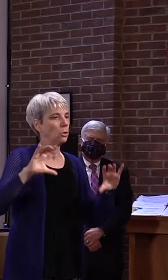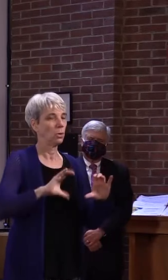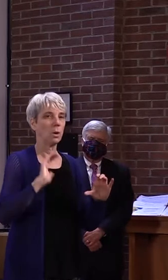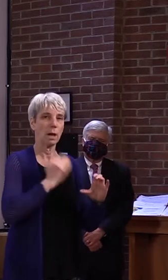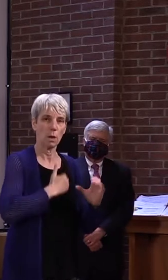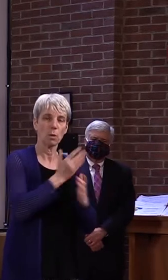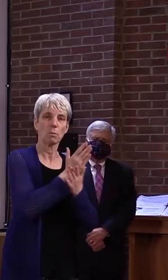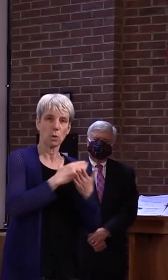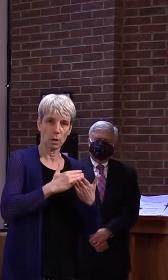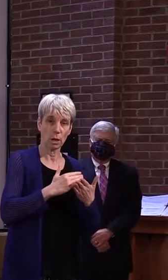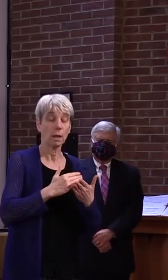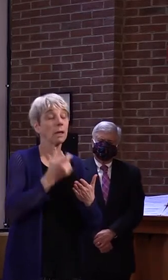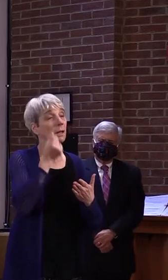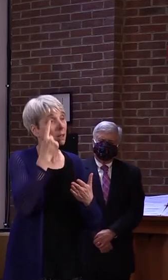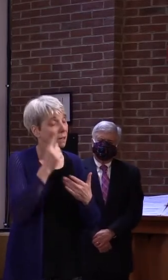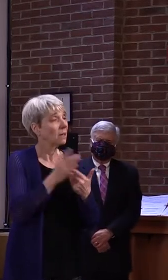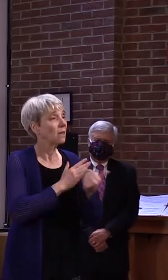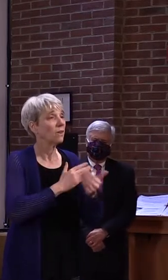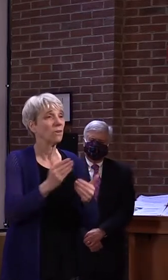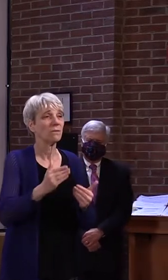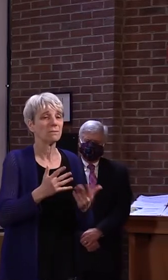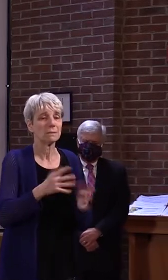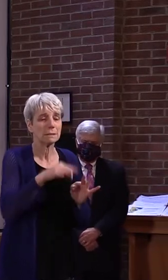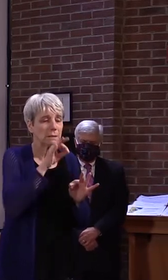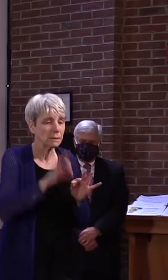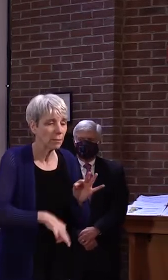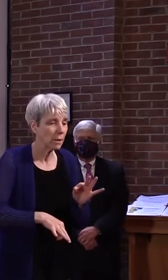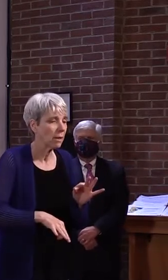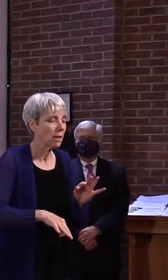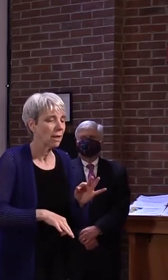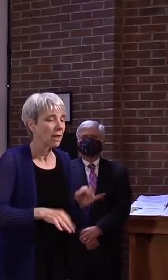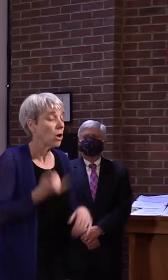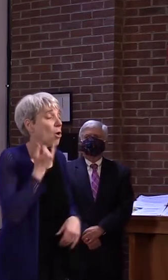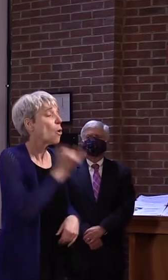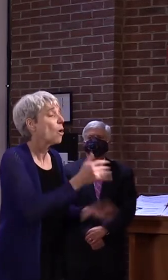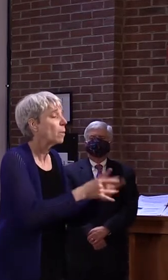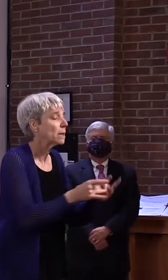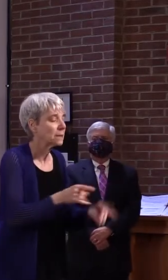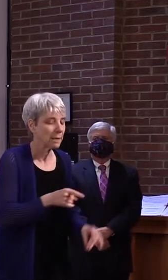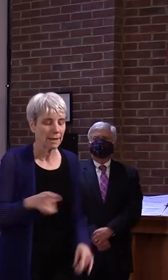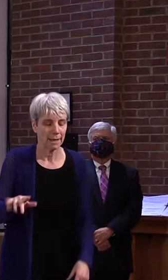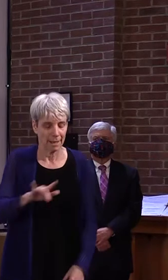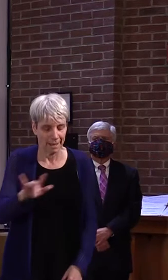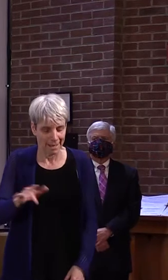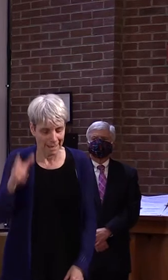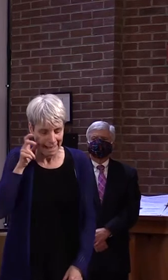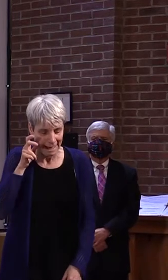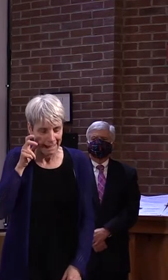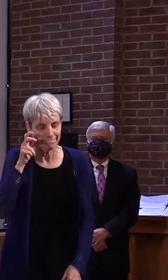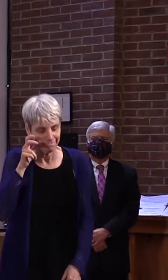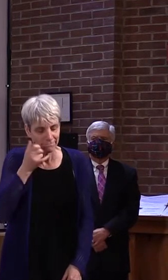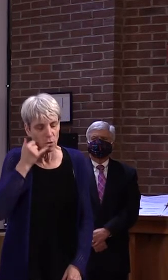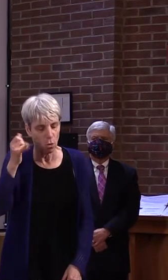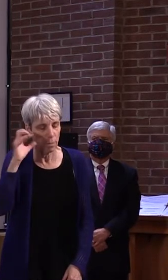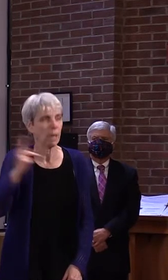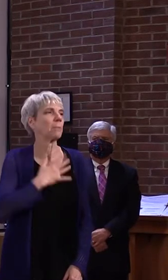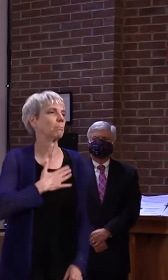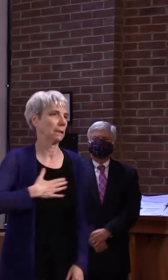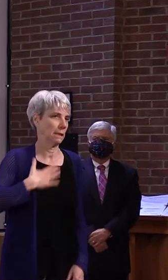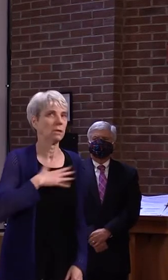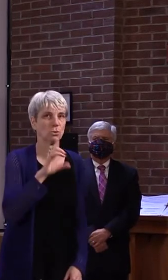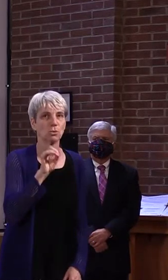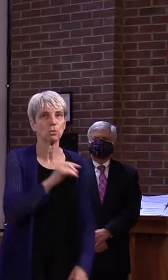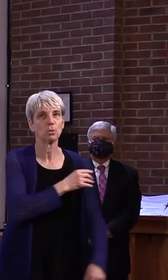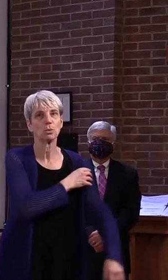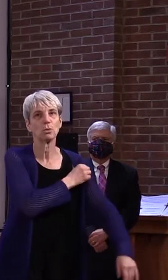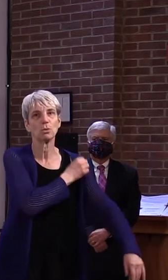part, even if it's as simple as picking up the phone when we call. Vermont is about knowing we can